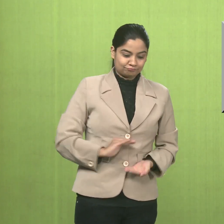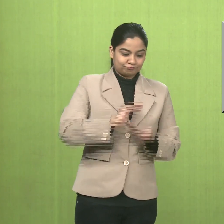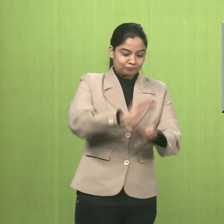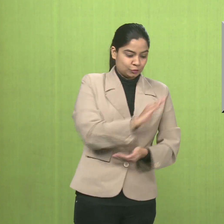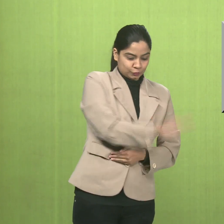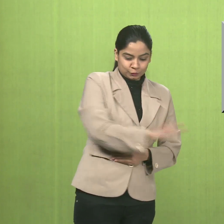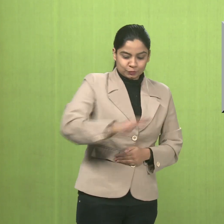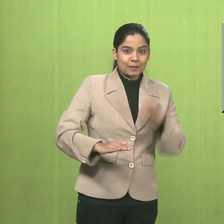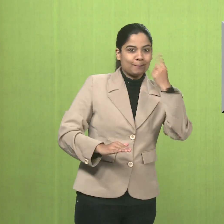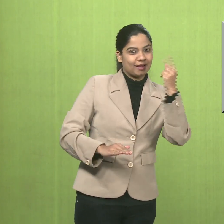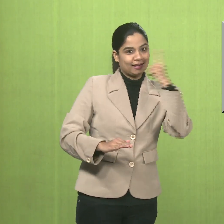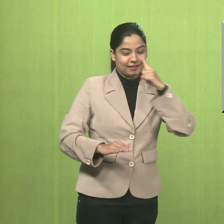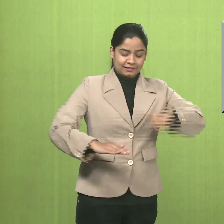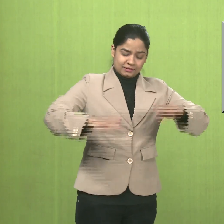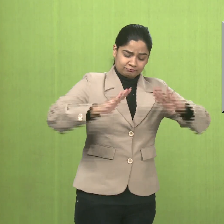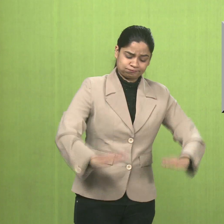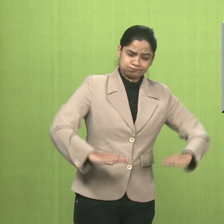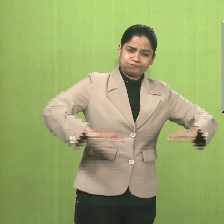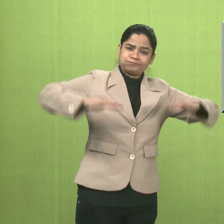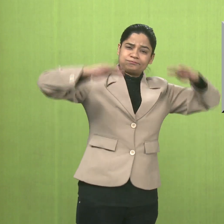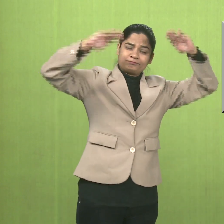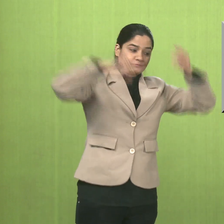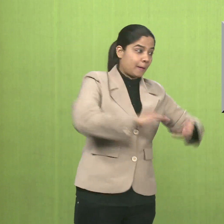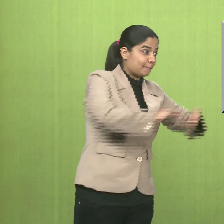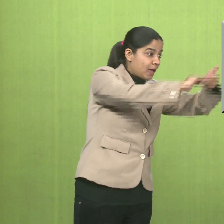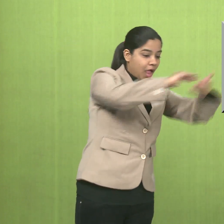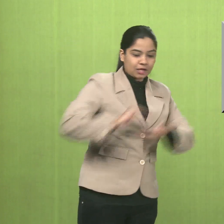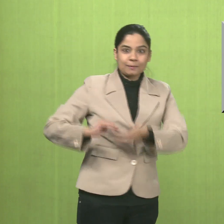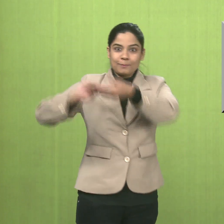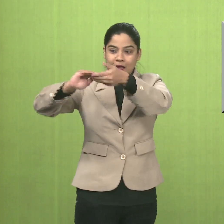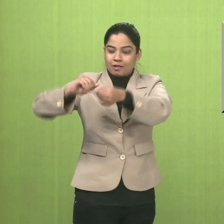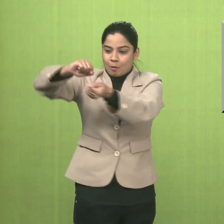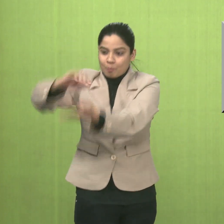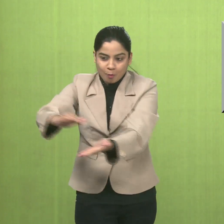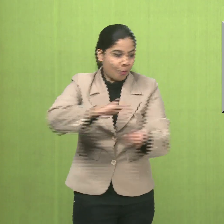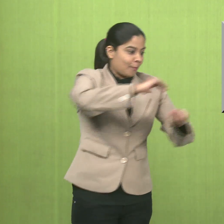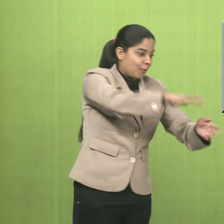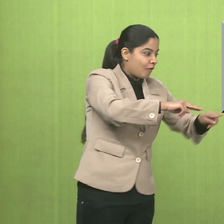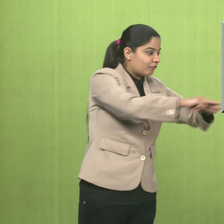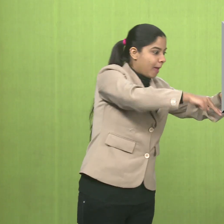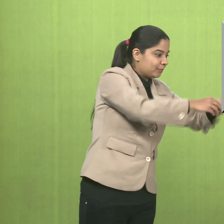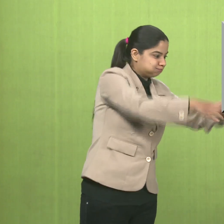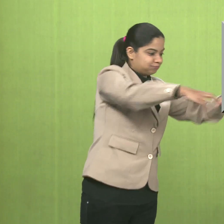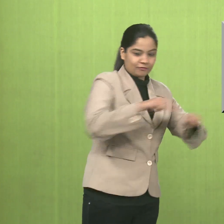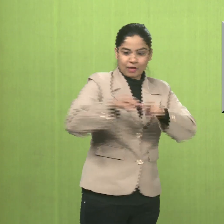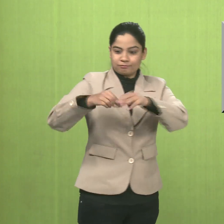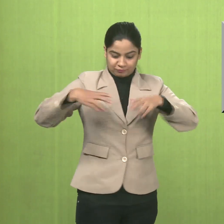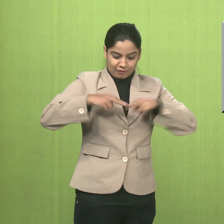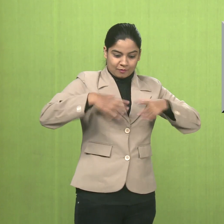their grandchildren, wives, husbands, and elongated family members